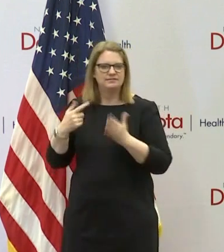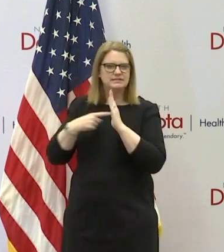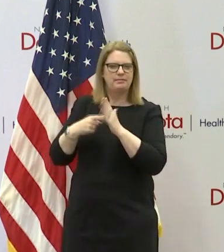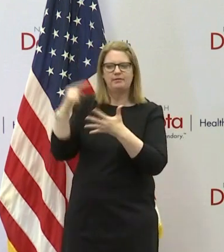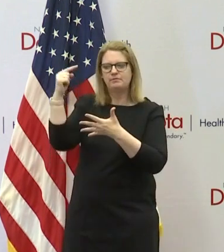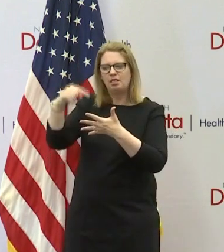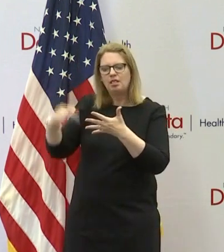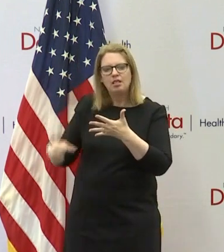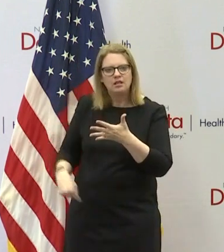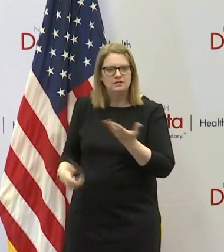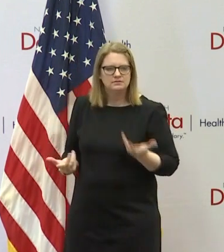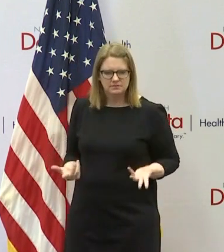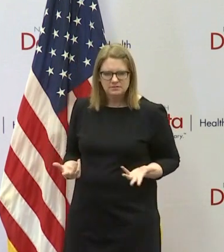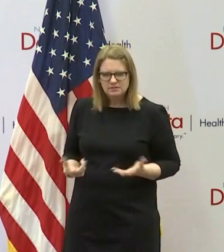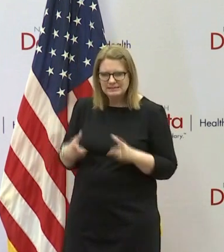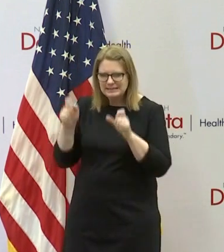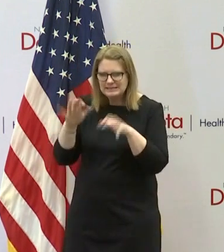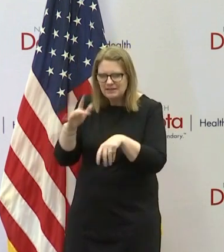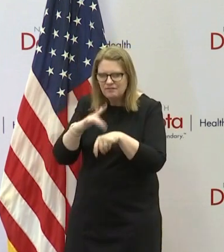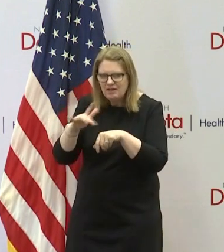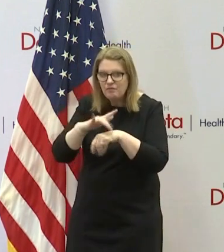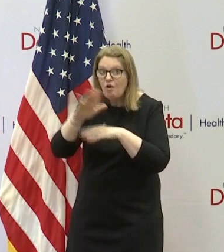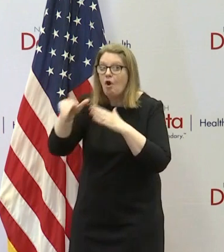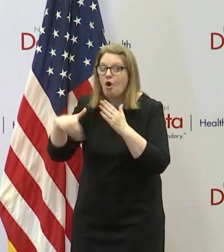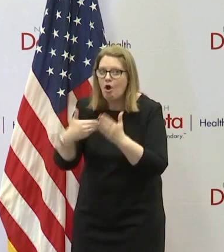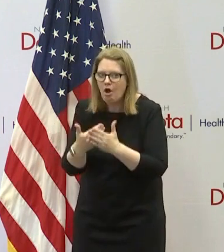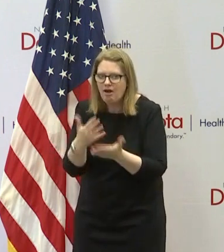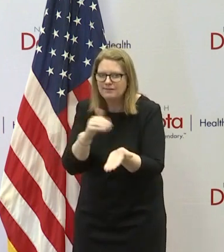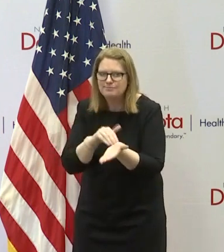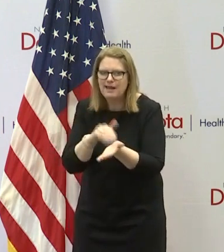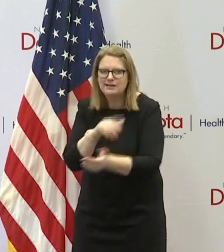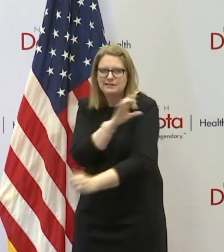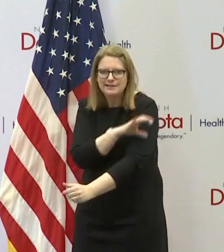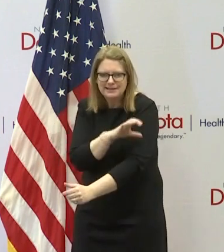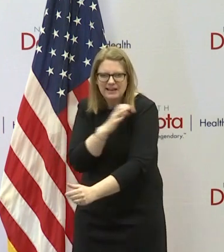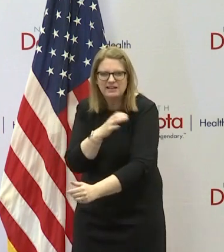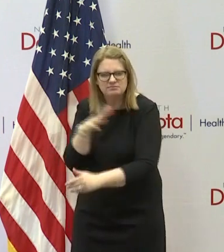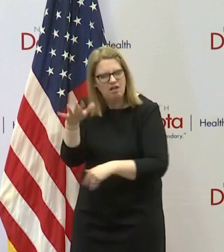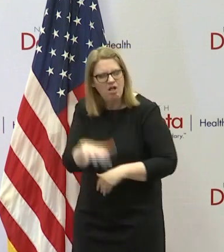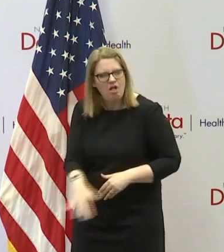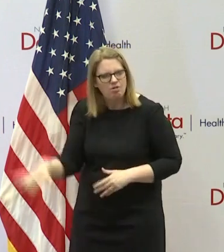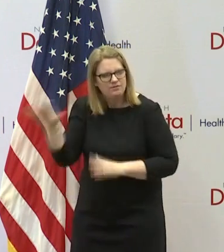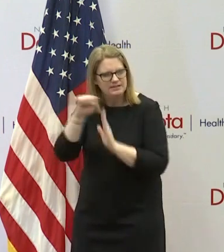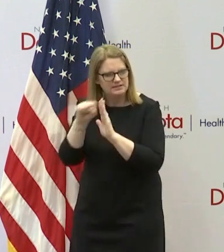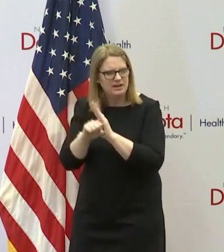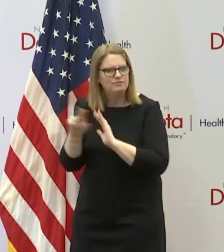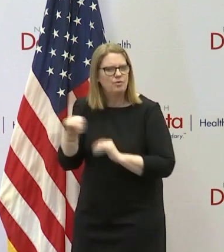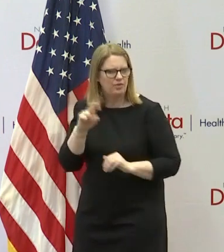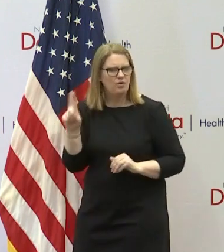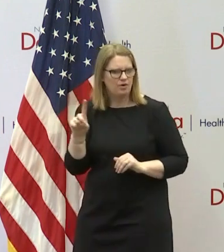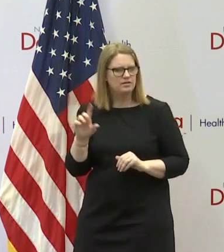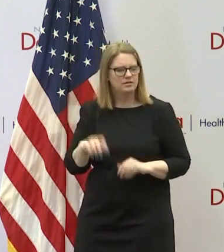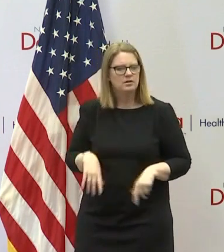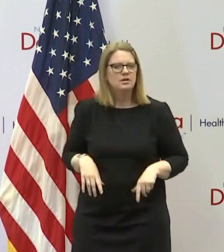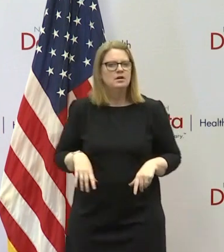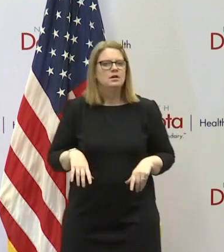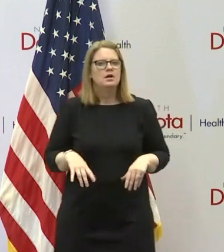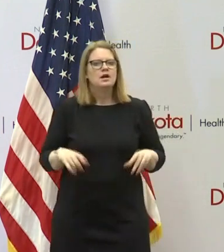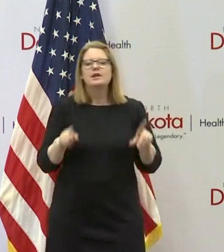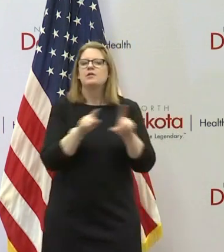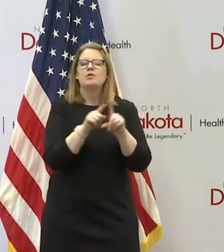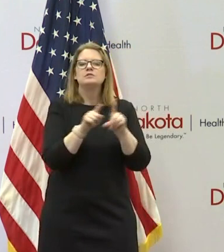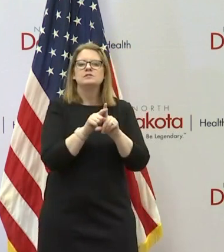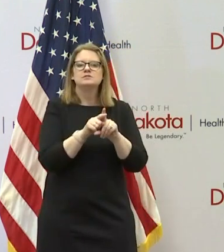is available through all the medical providers across the state of North Dakota. We're also working again to get